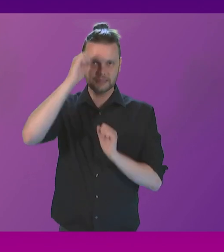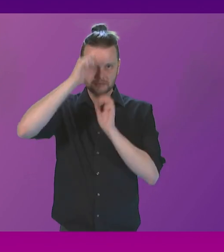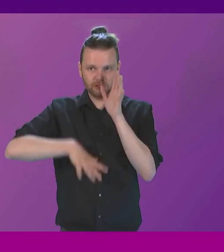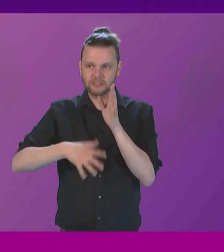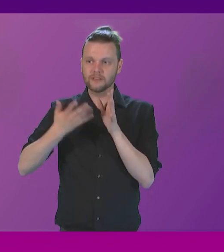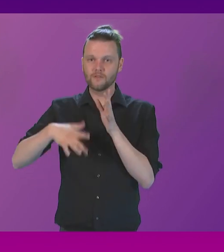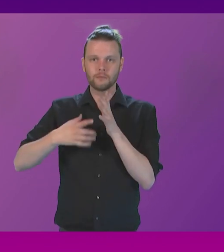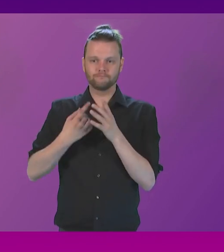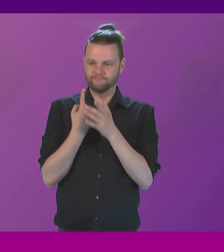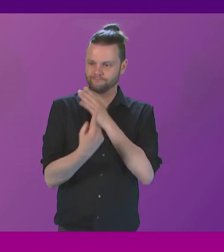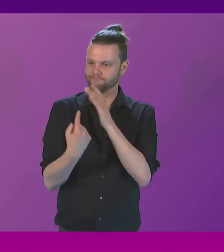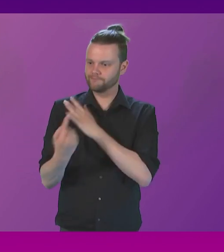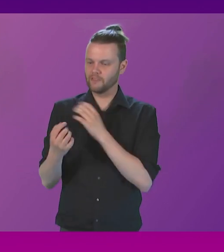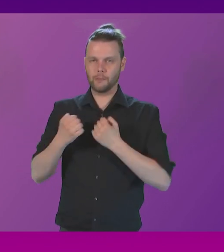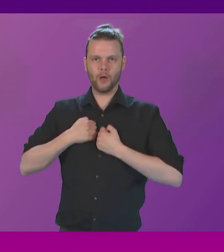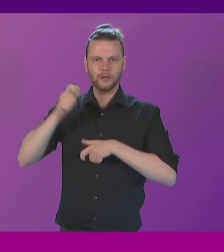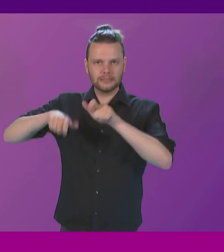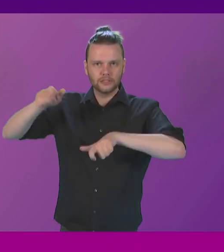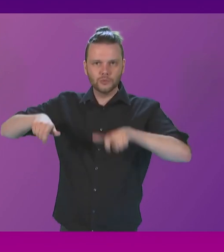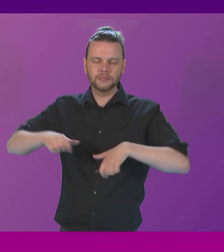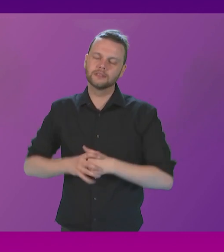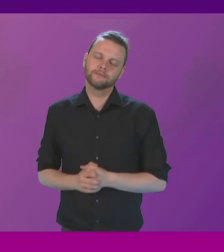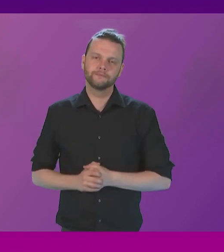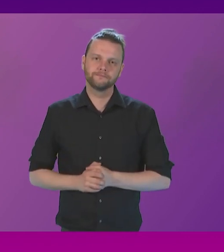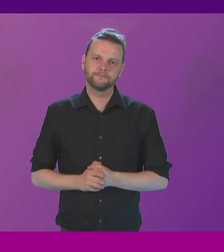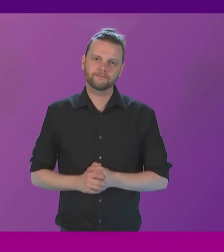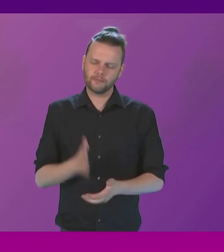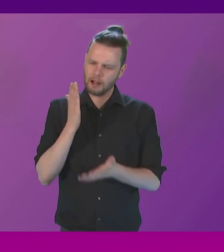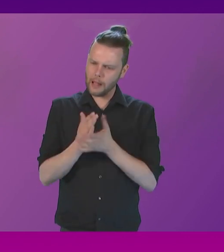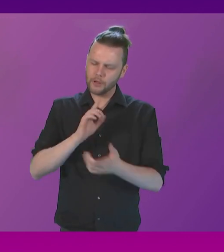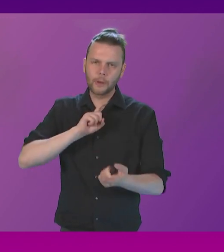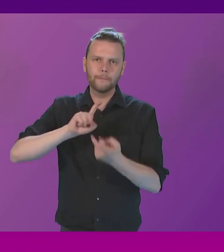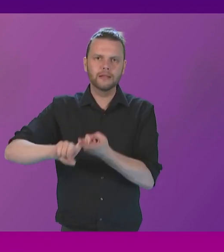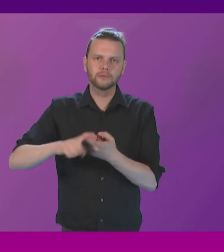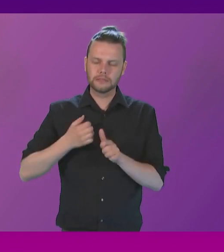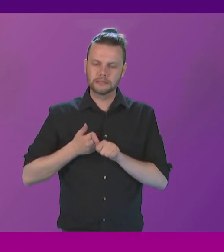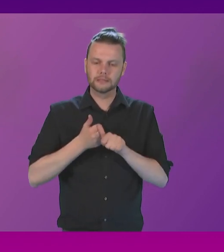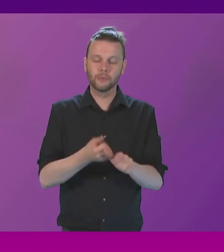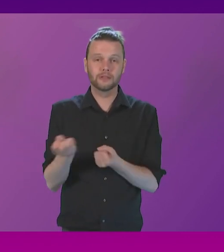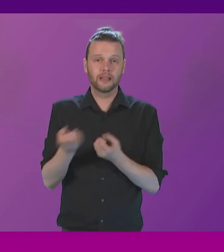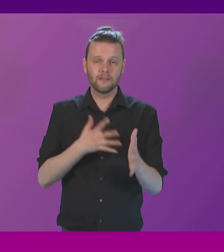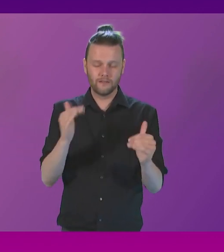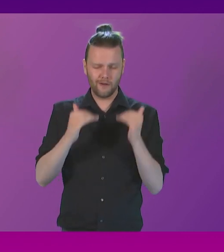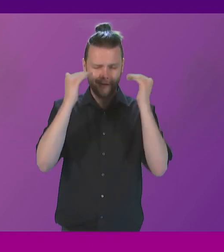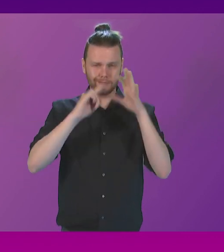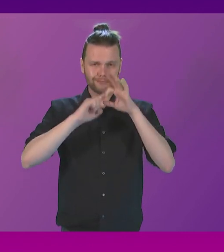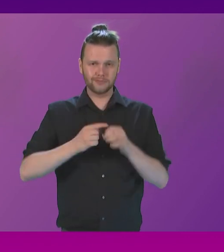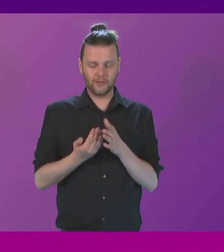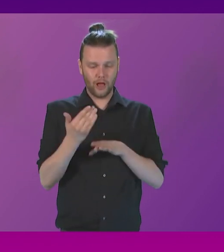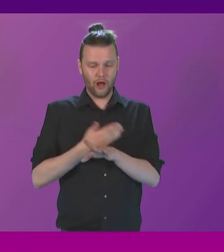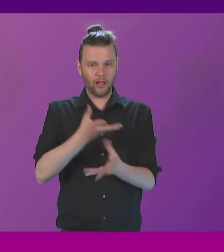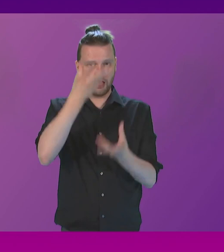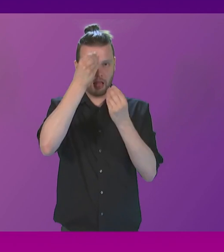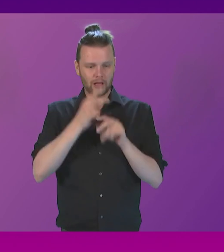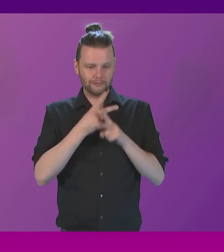from each of us from our own constituencies. So we are committed to supporting the delivery of high-quality early learning and childcare